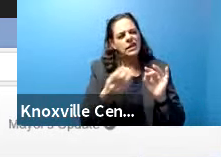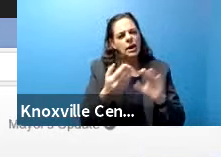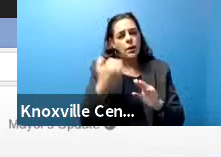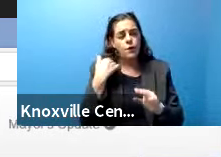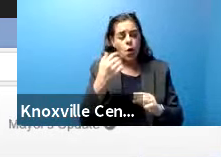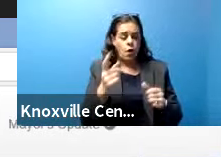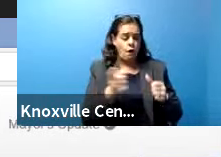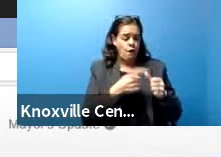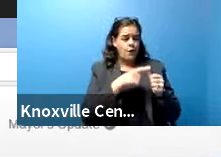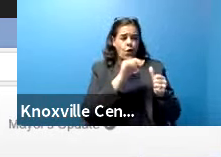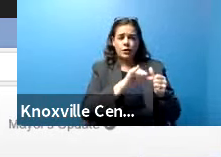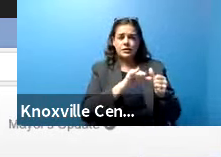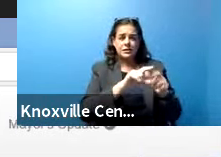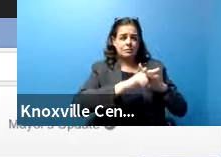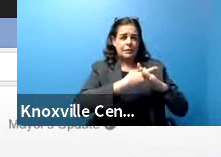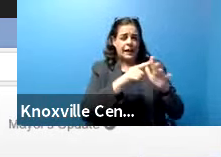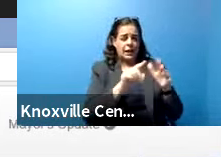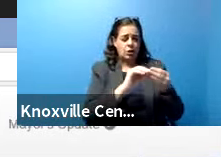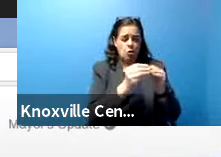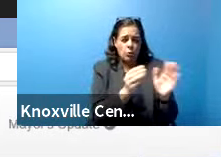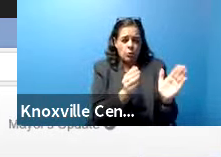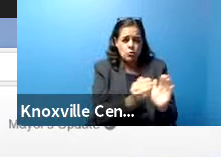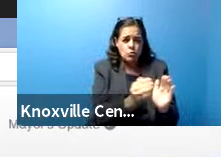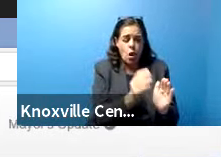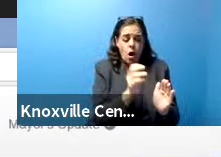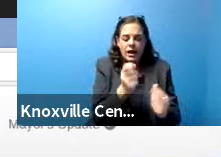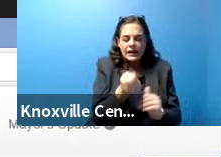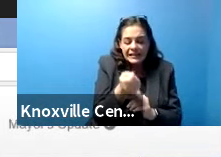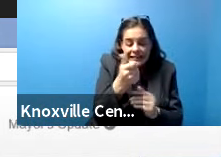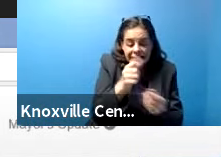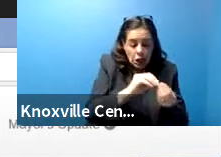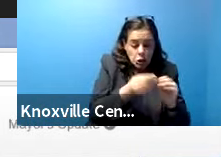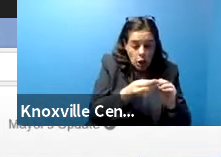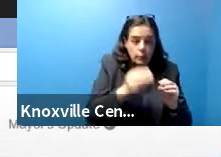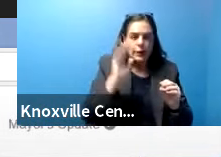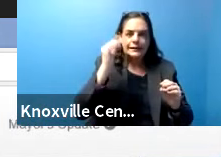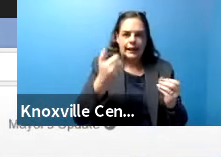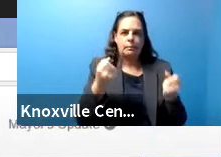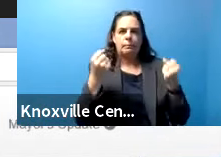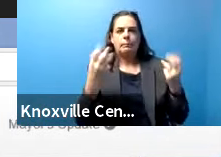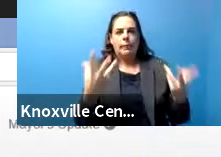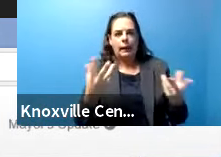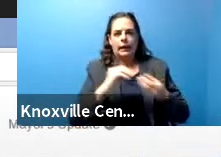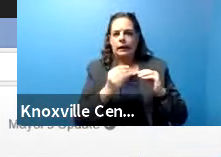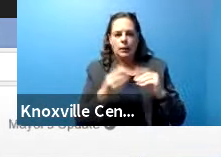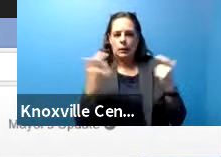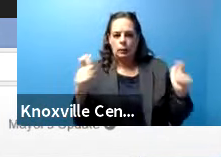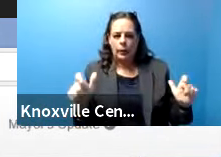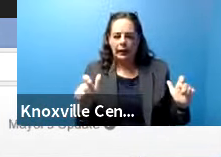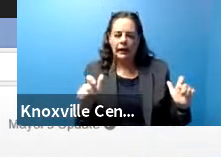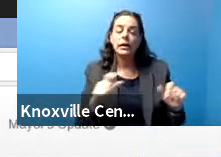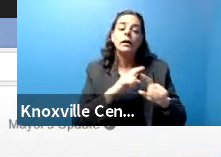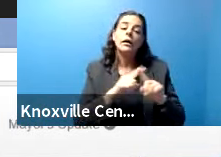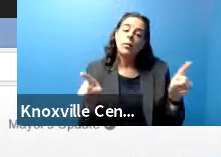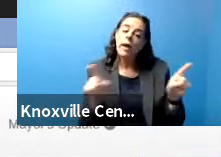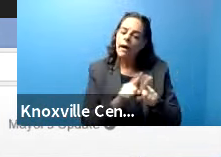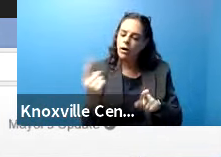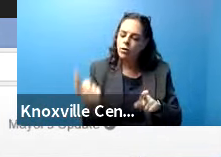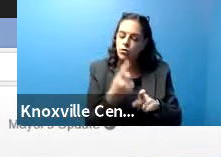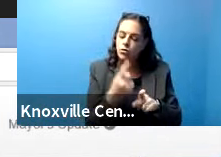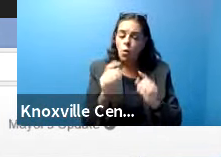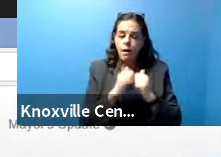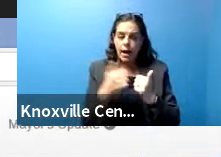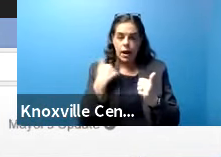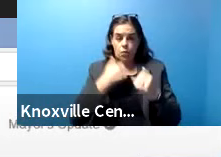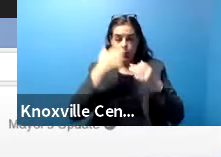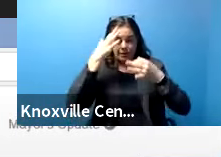is so low to begin with, even a small increase registers as statistically significant. As always, decisions regarding how to classify